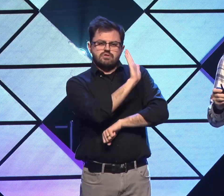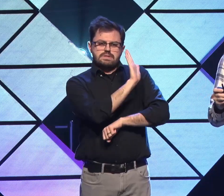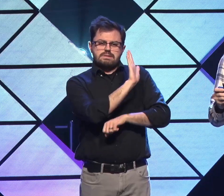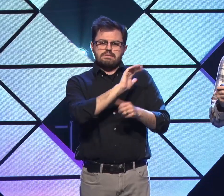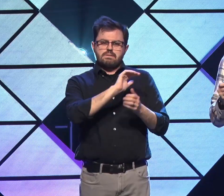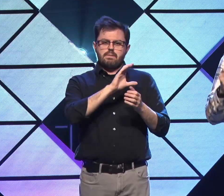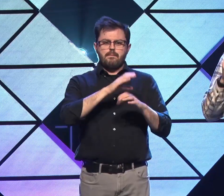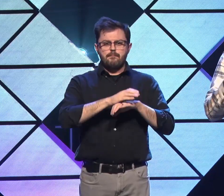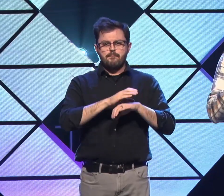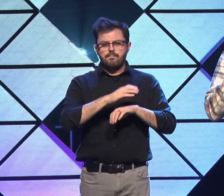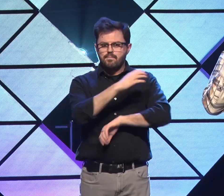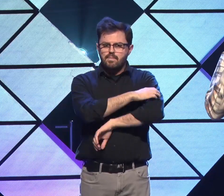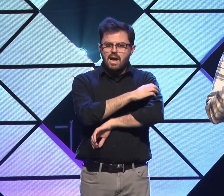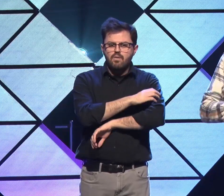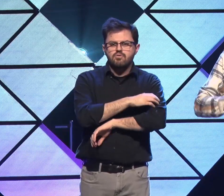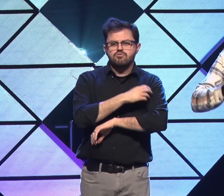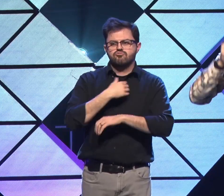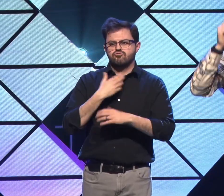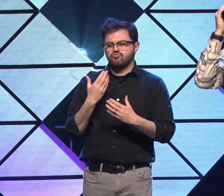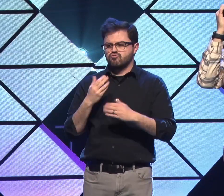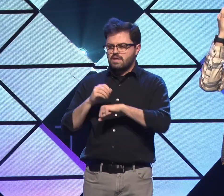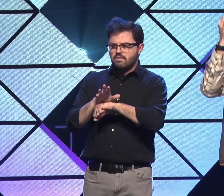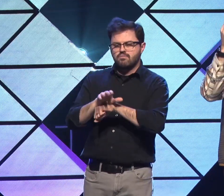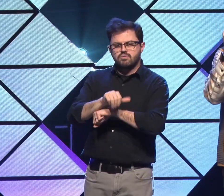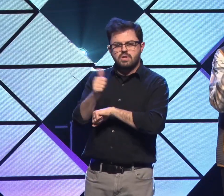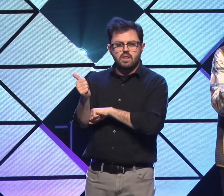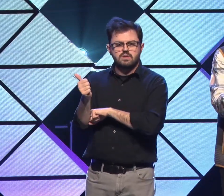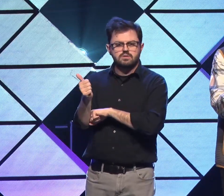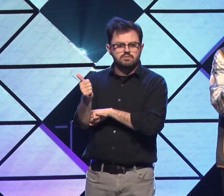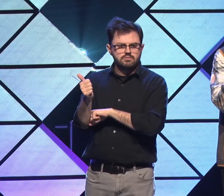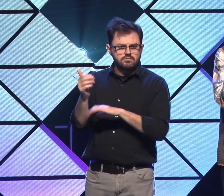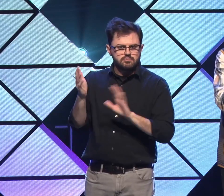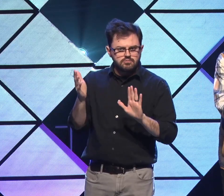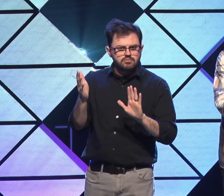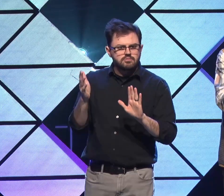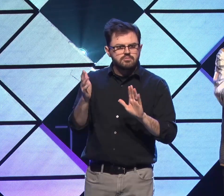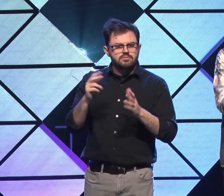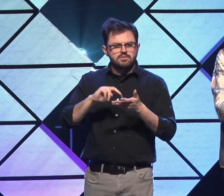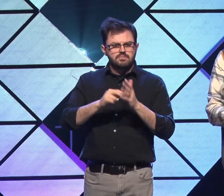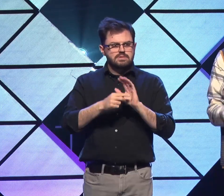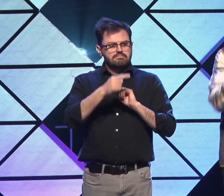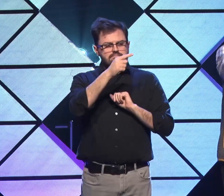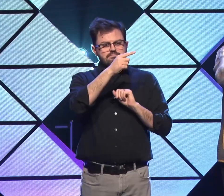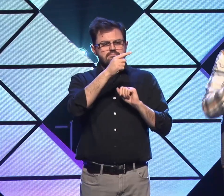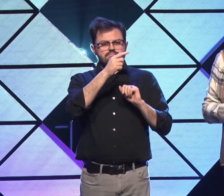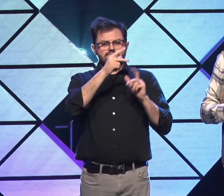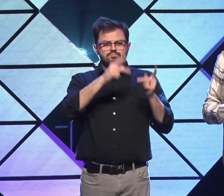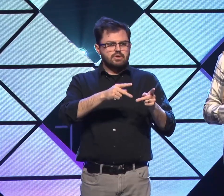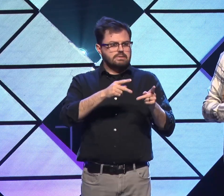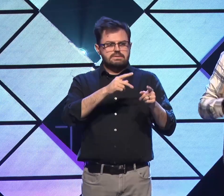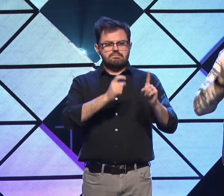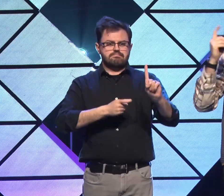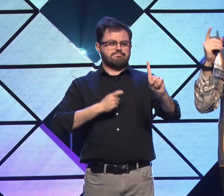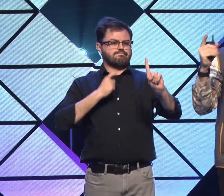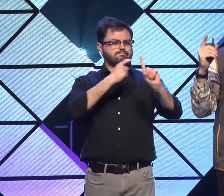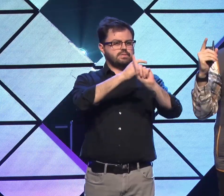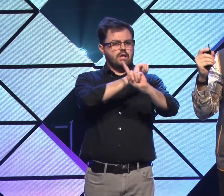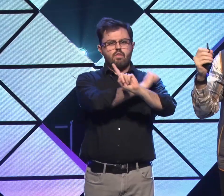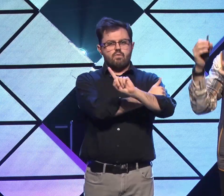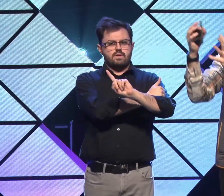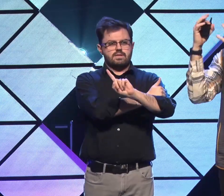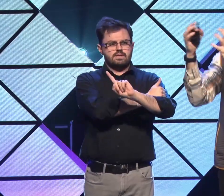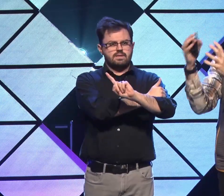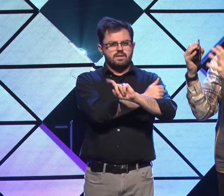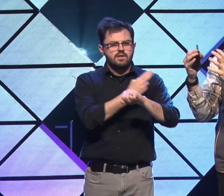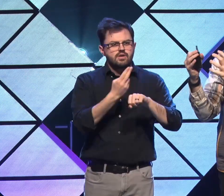influence, okay? So think about it. When a person with some type of authority that's been given to them leverages